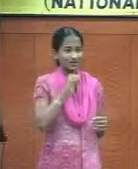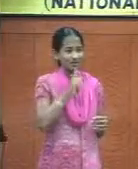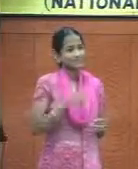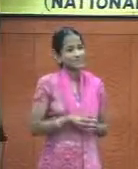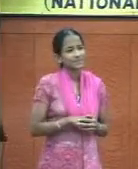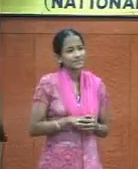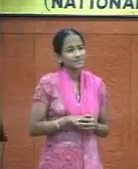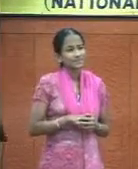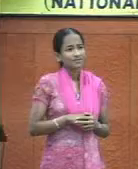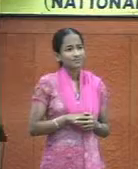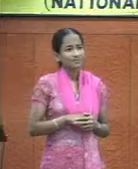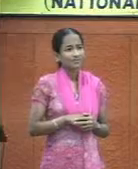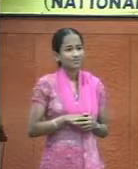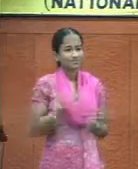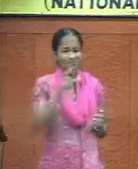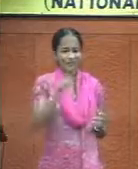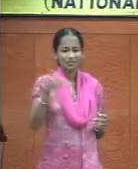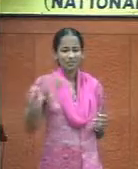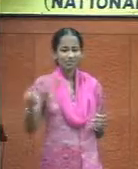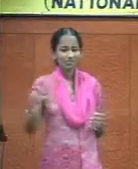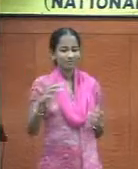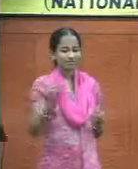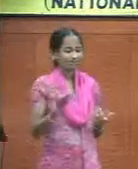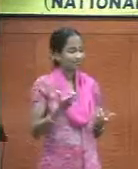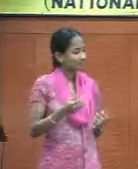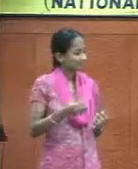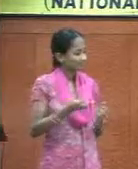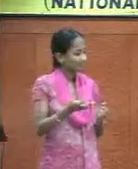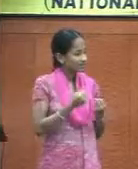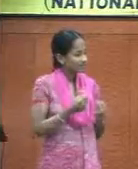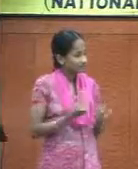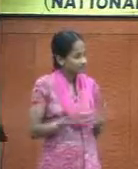this happens, what recourse do people have?